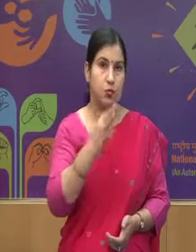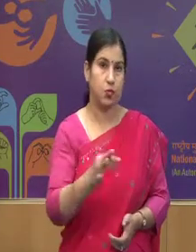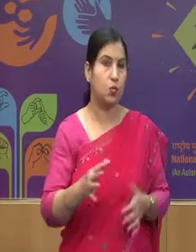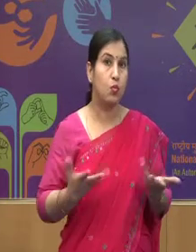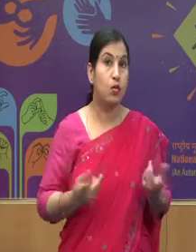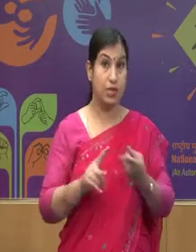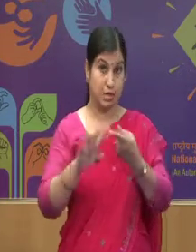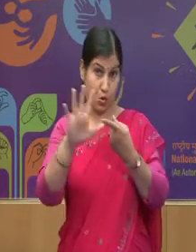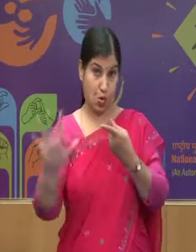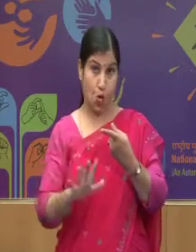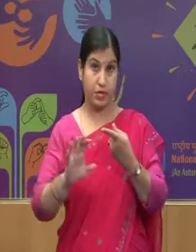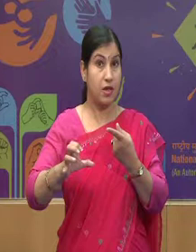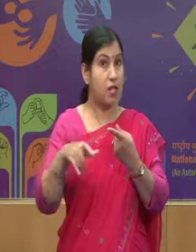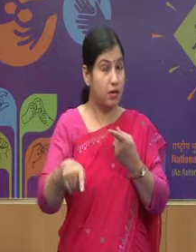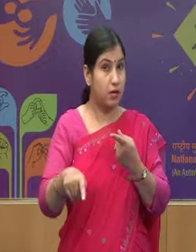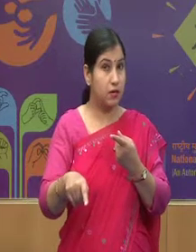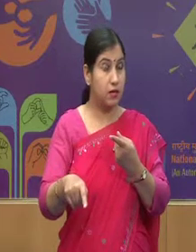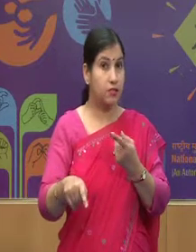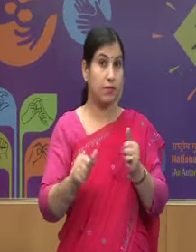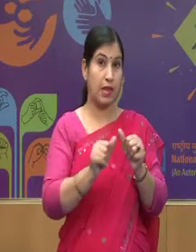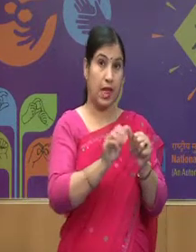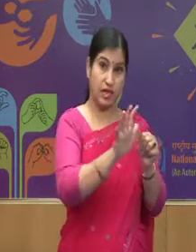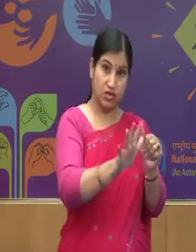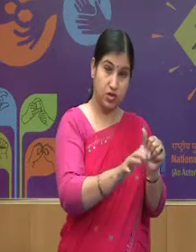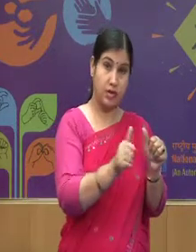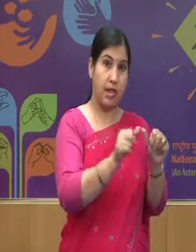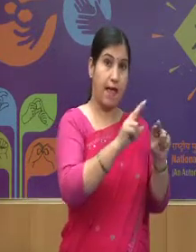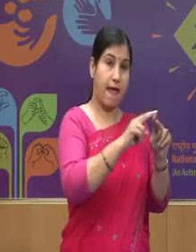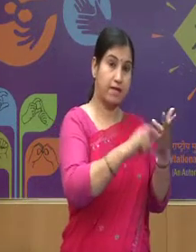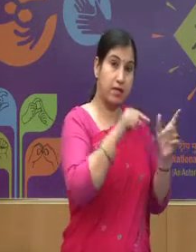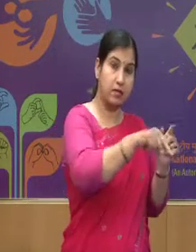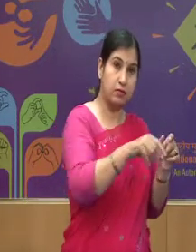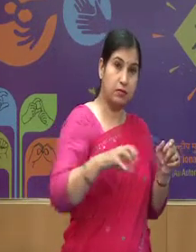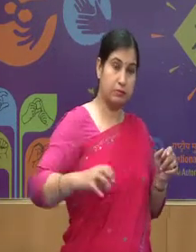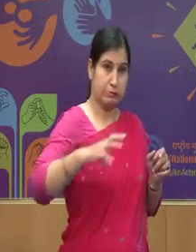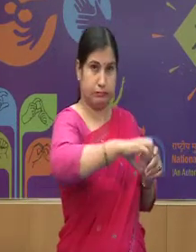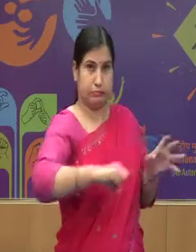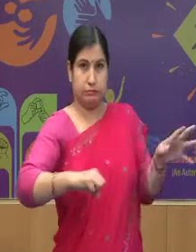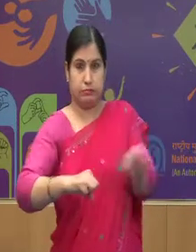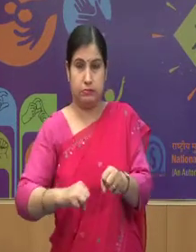true that the European countries occupied Asian and African nations for their own benefit